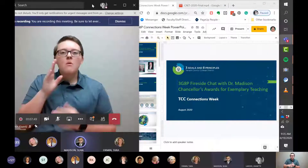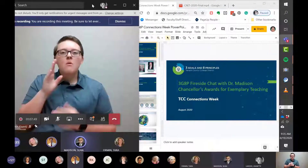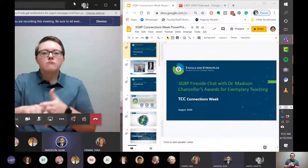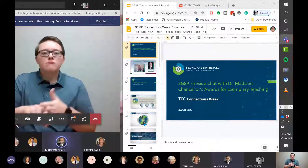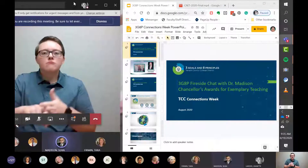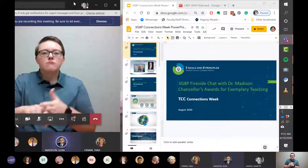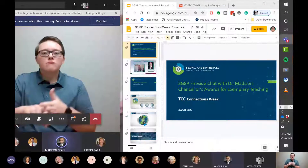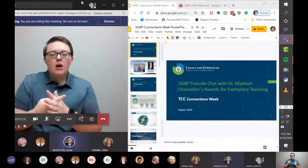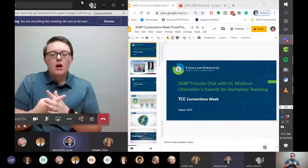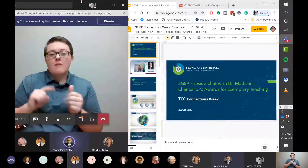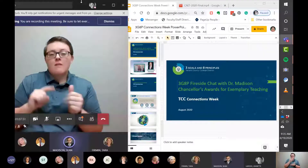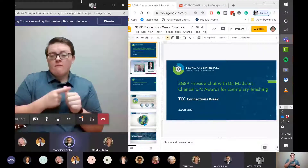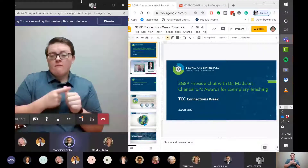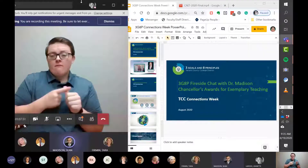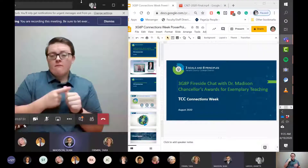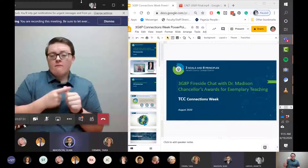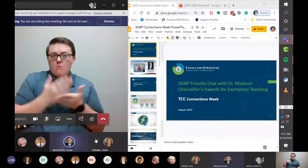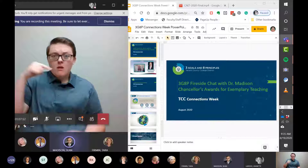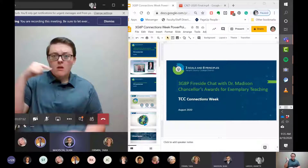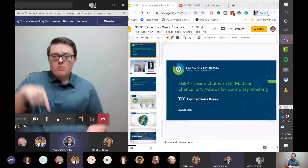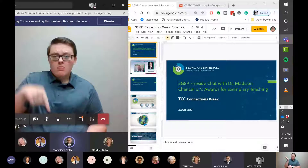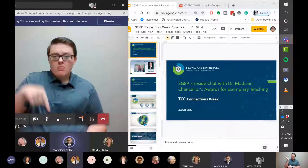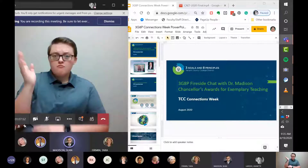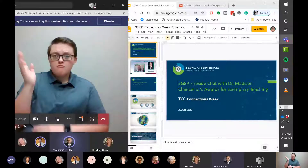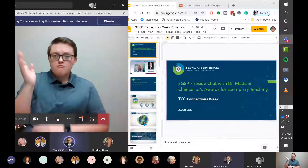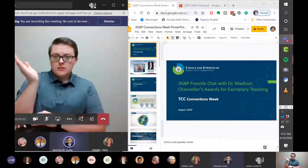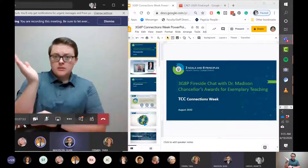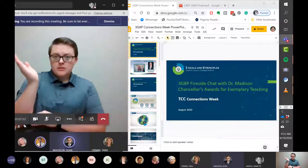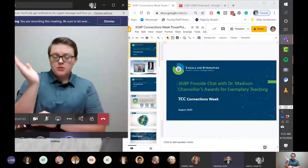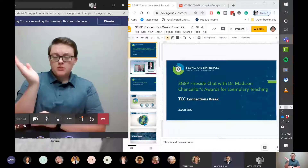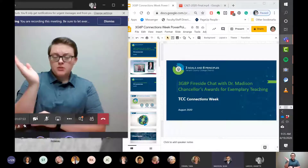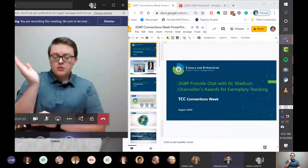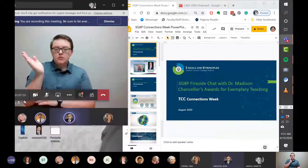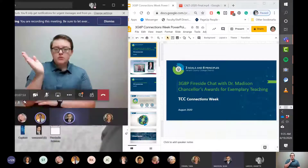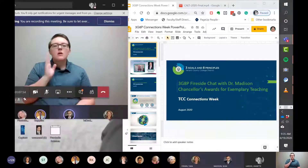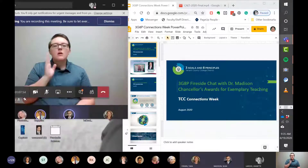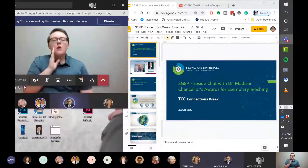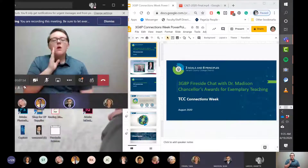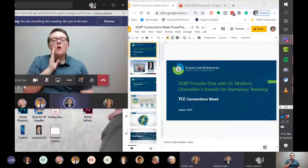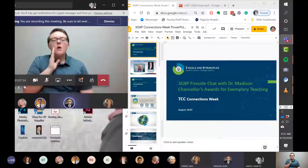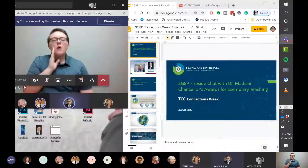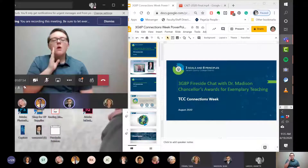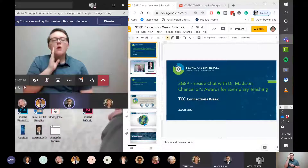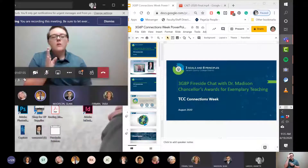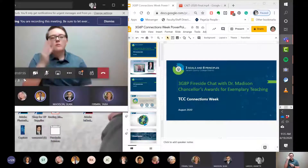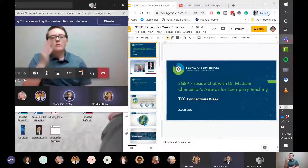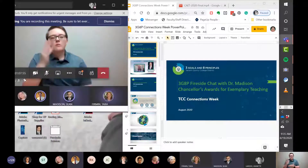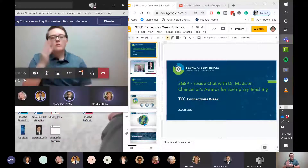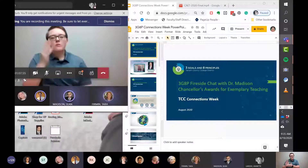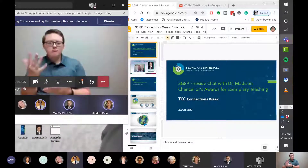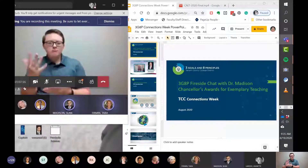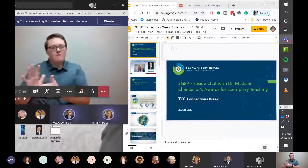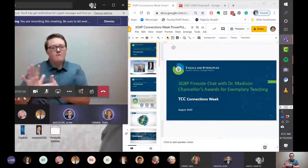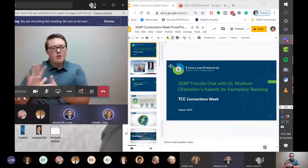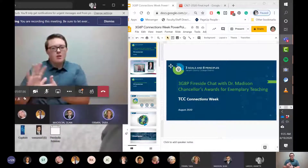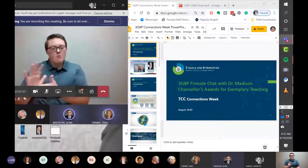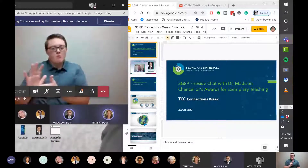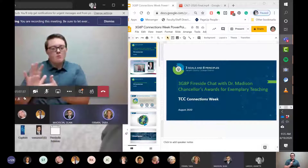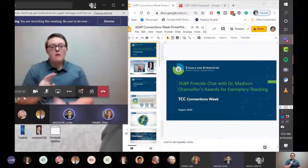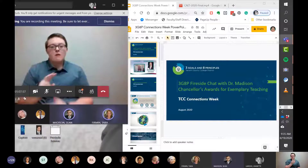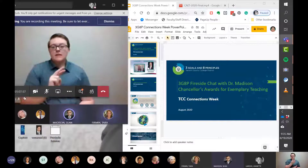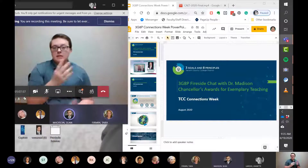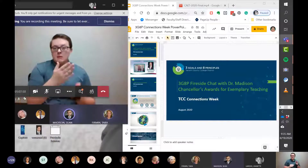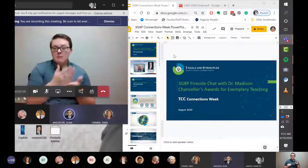The first part of this presentation will be informed by a video, and then the second part will be a little bit